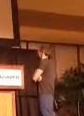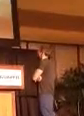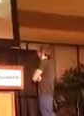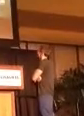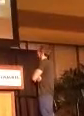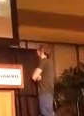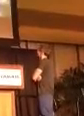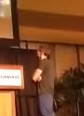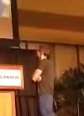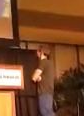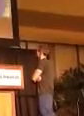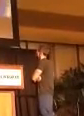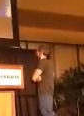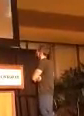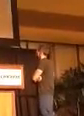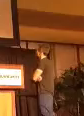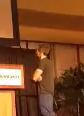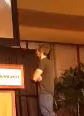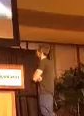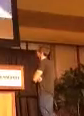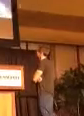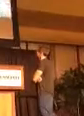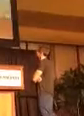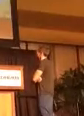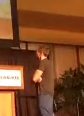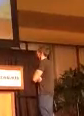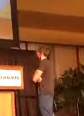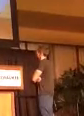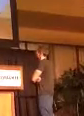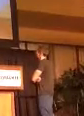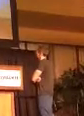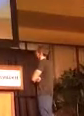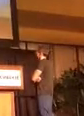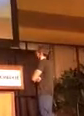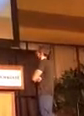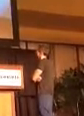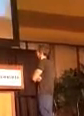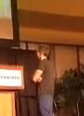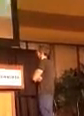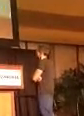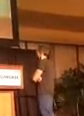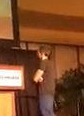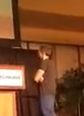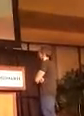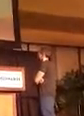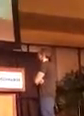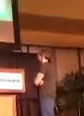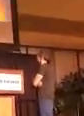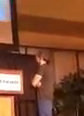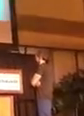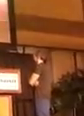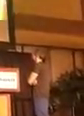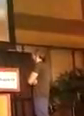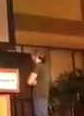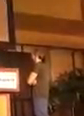you're trying far from home at ease, but get some time